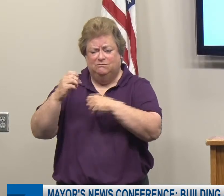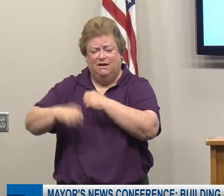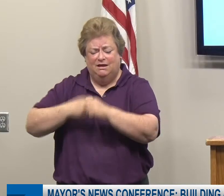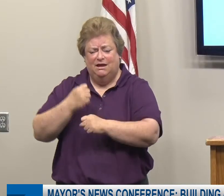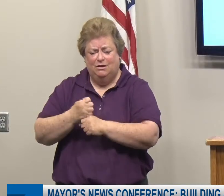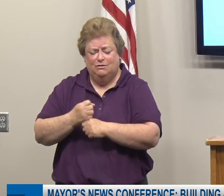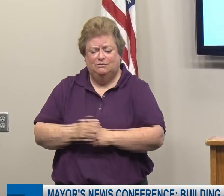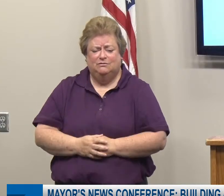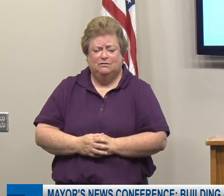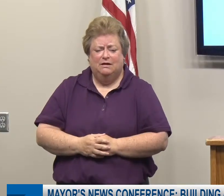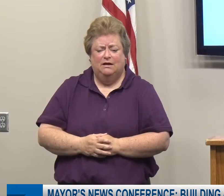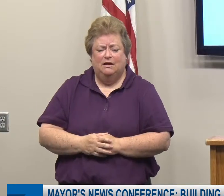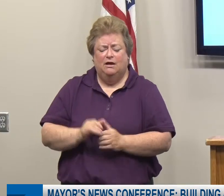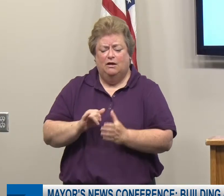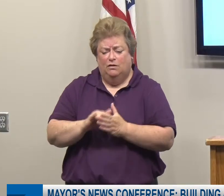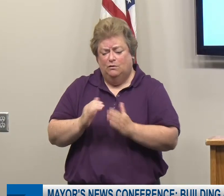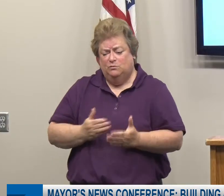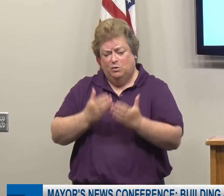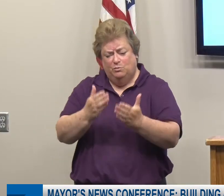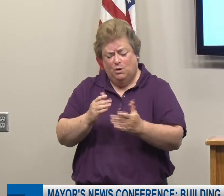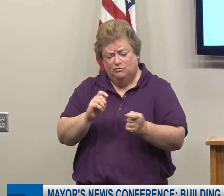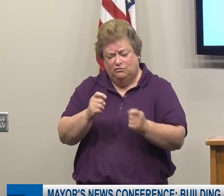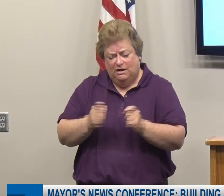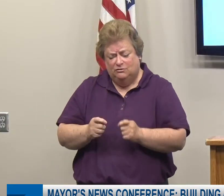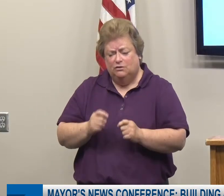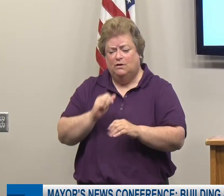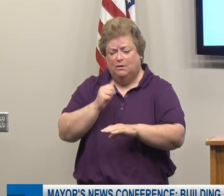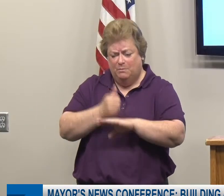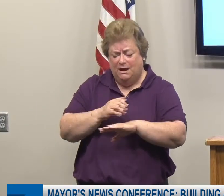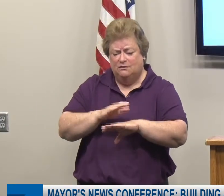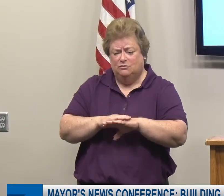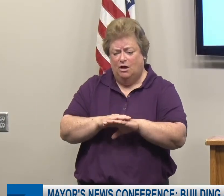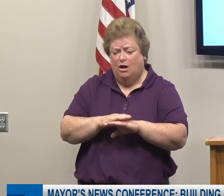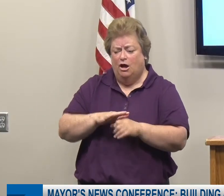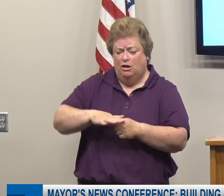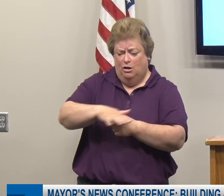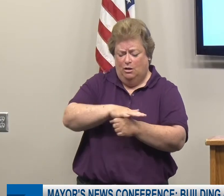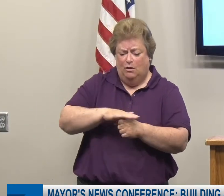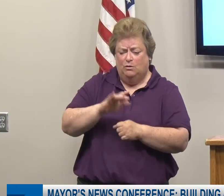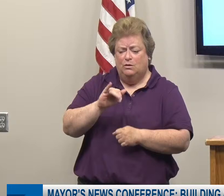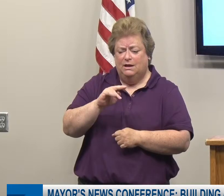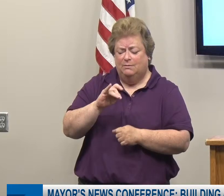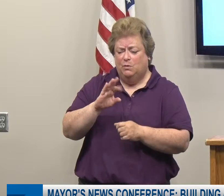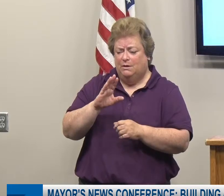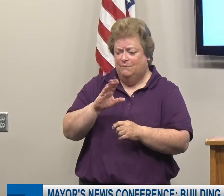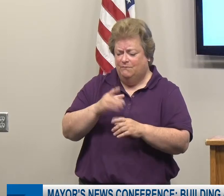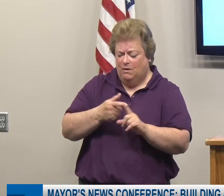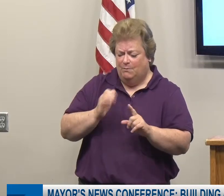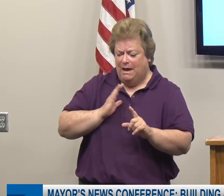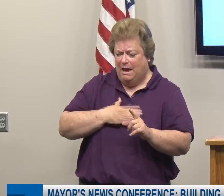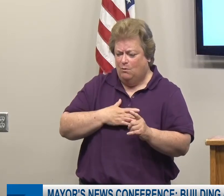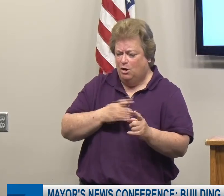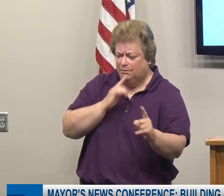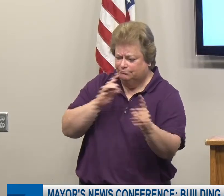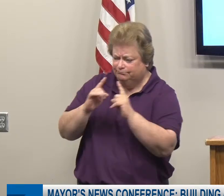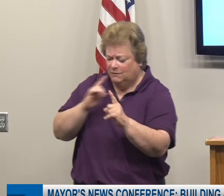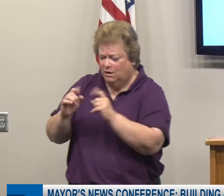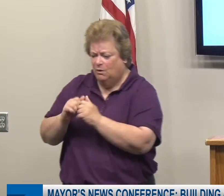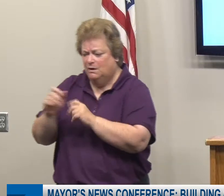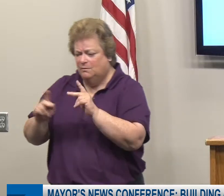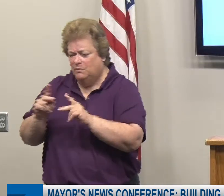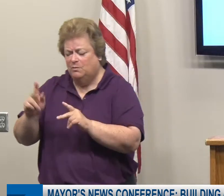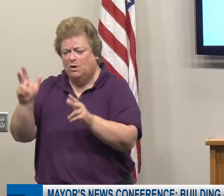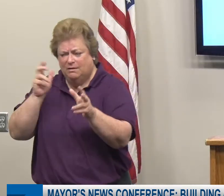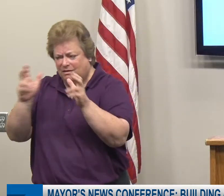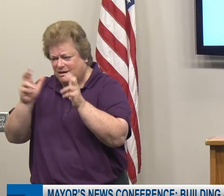that the proposed changes we discussed today are based on local input gathered through hours of community conversations and listening sessions, as